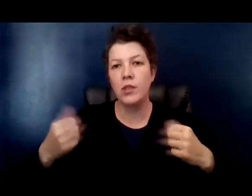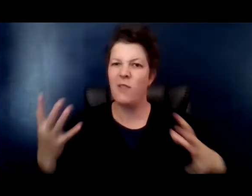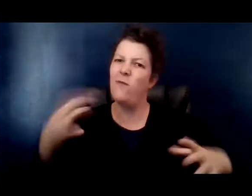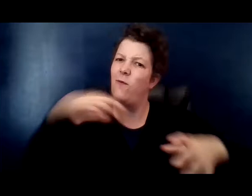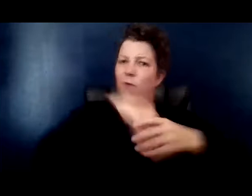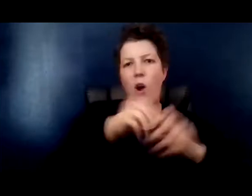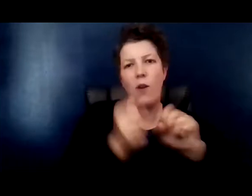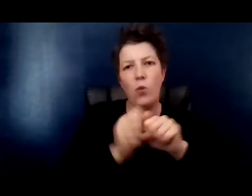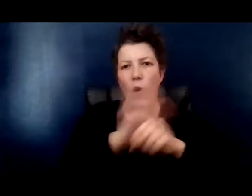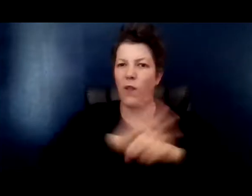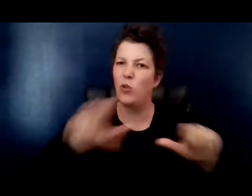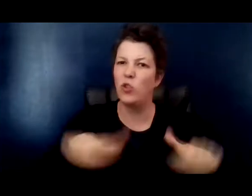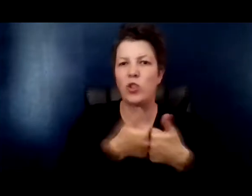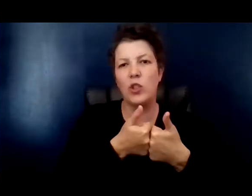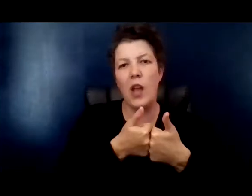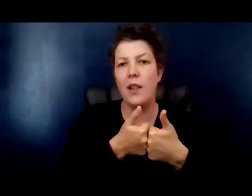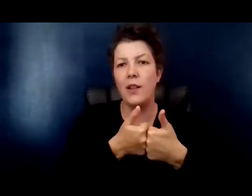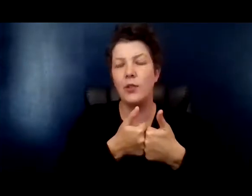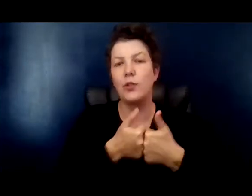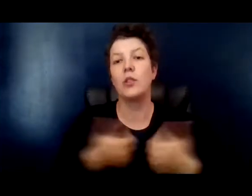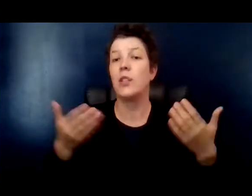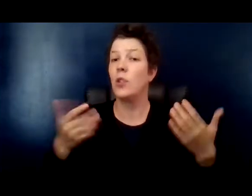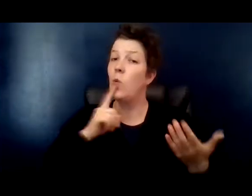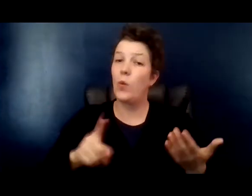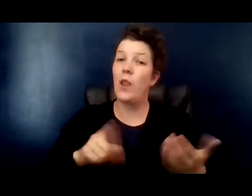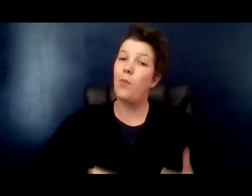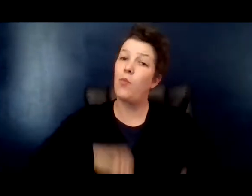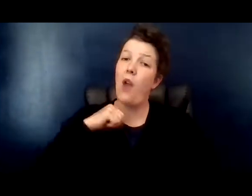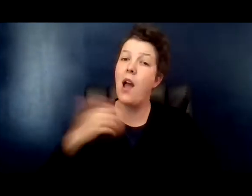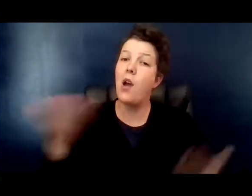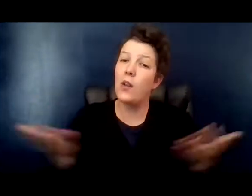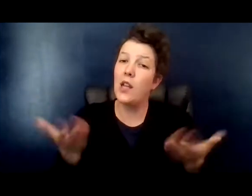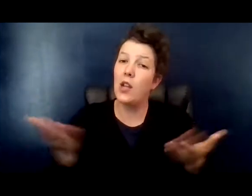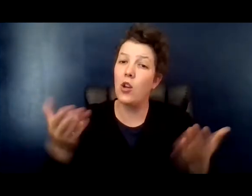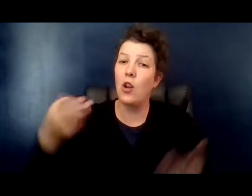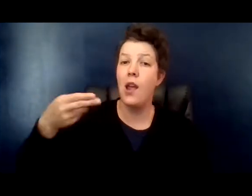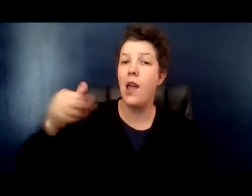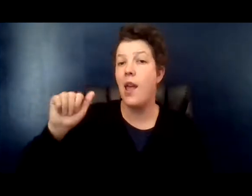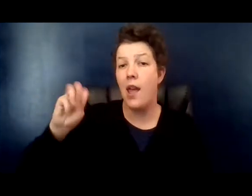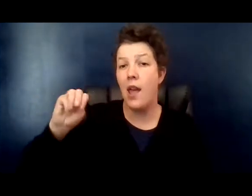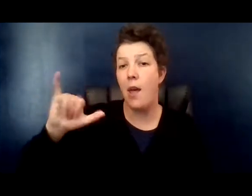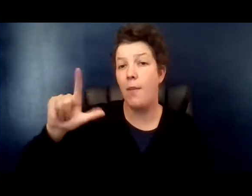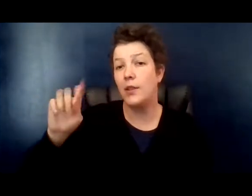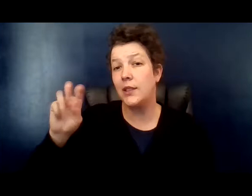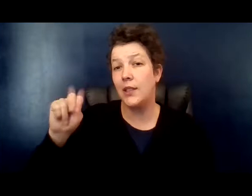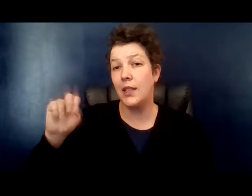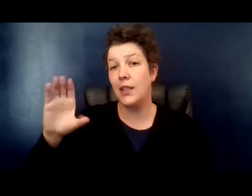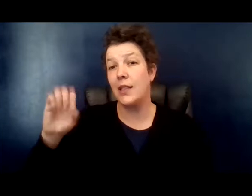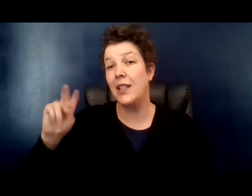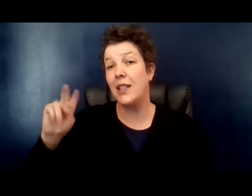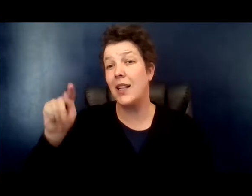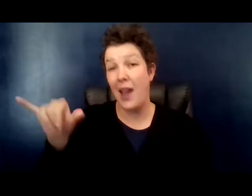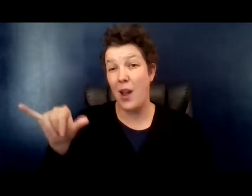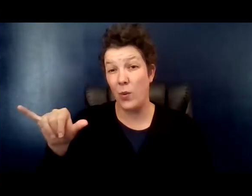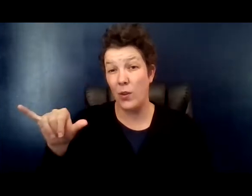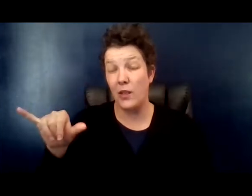virus. And I'm really proud to say that here in Hamilton County, we're only responsible for